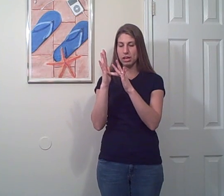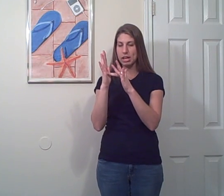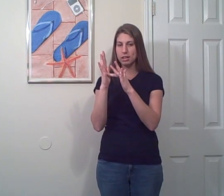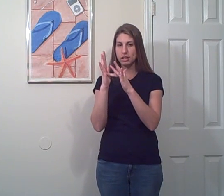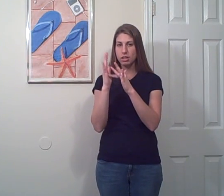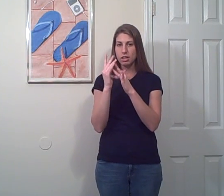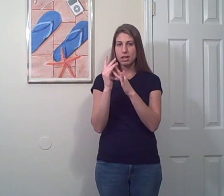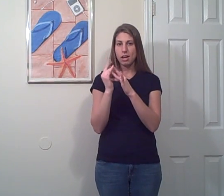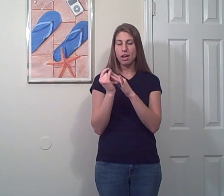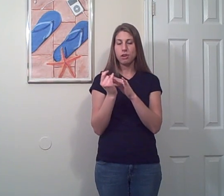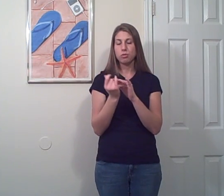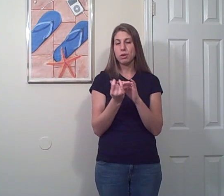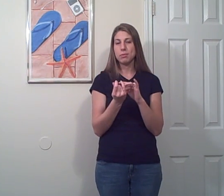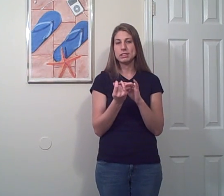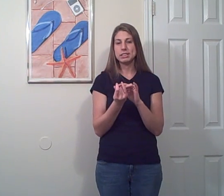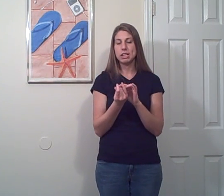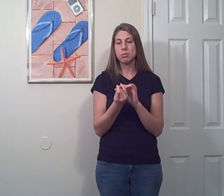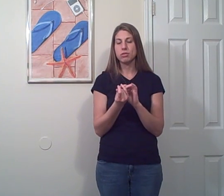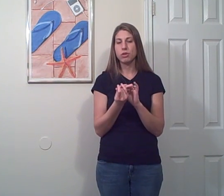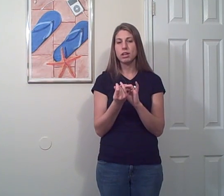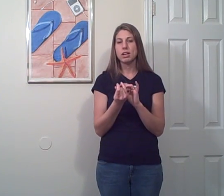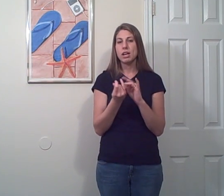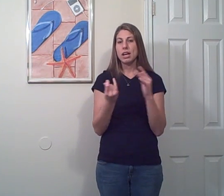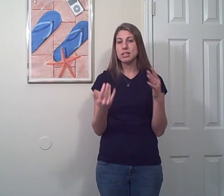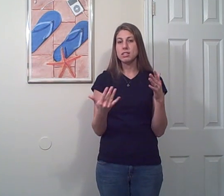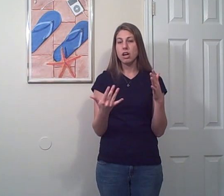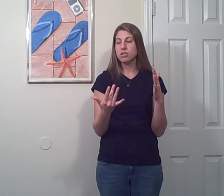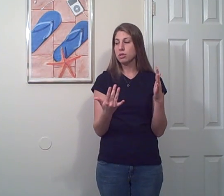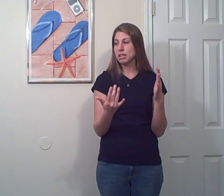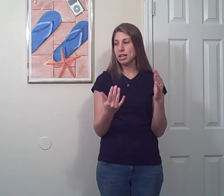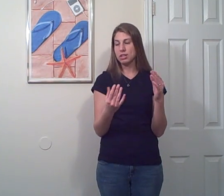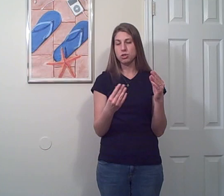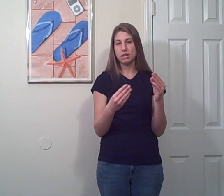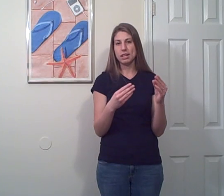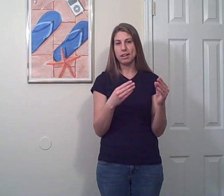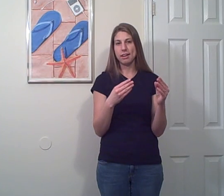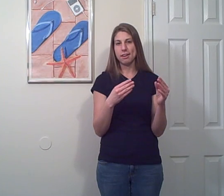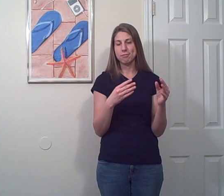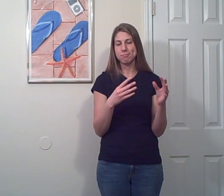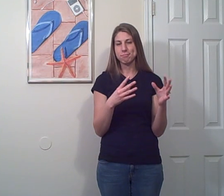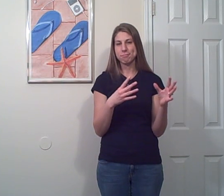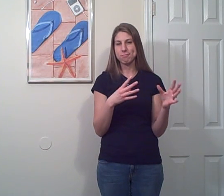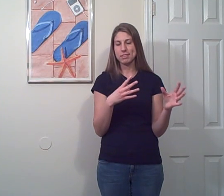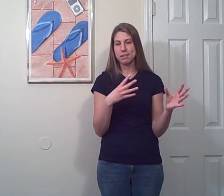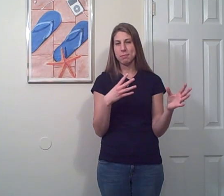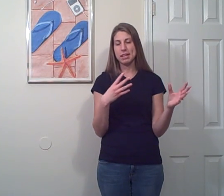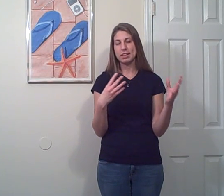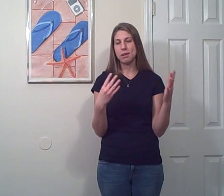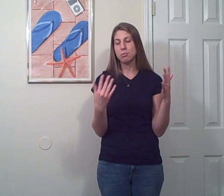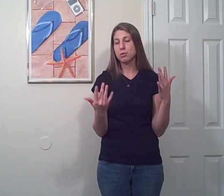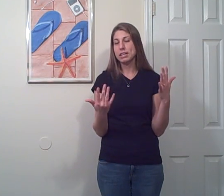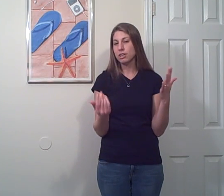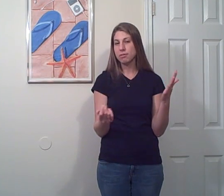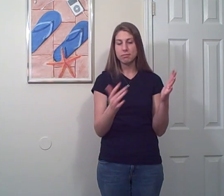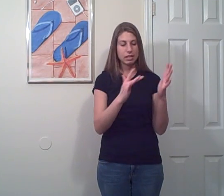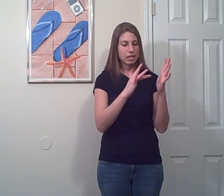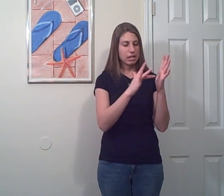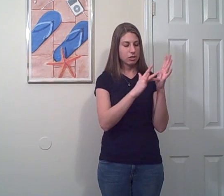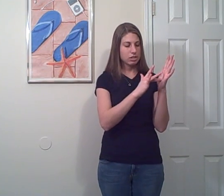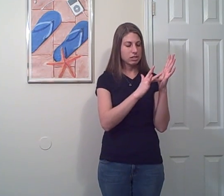hand. You've probably seen that before. In songs, you can kind of do it, make it prettier, and just